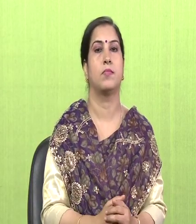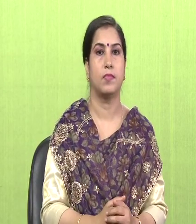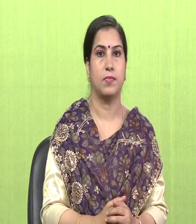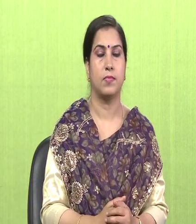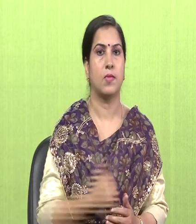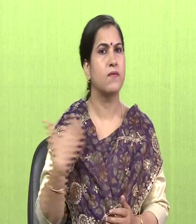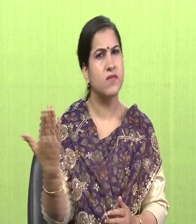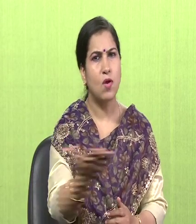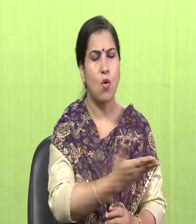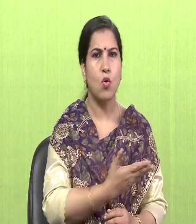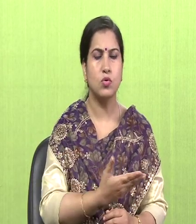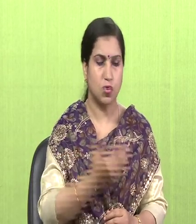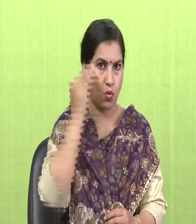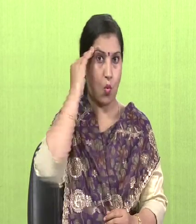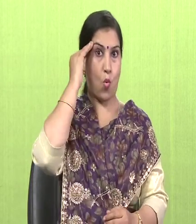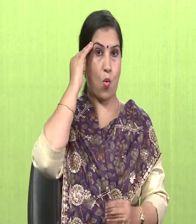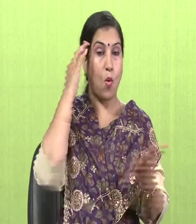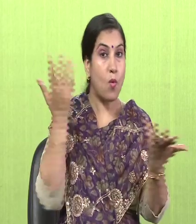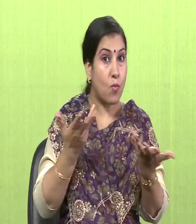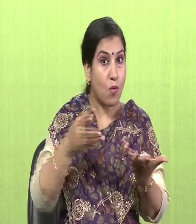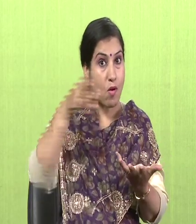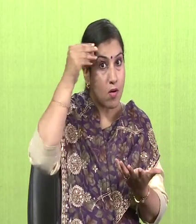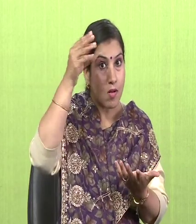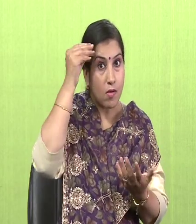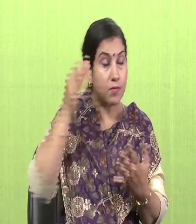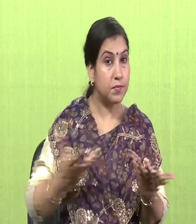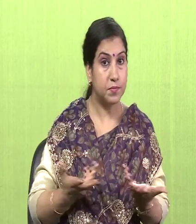we also came to know about the